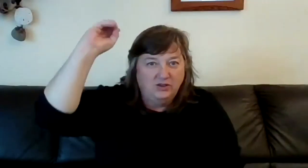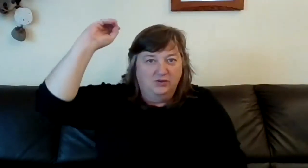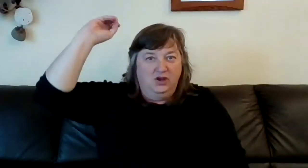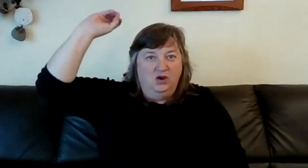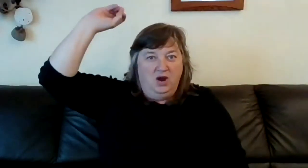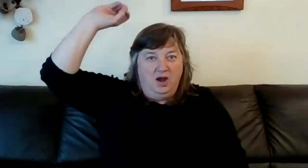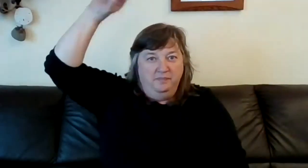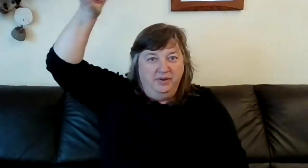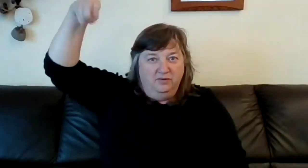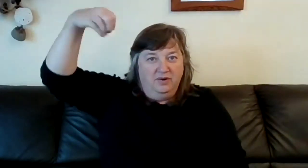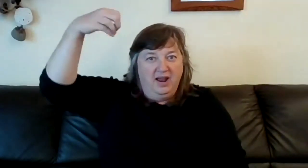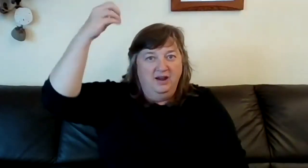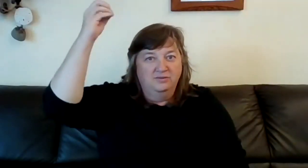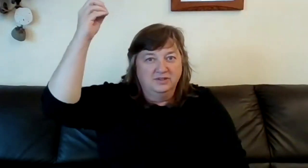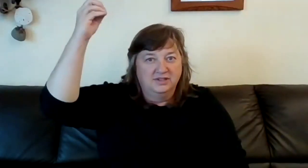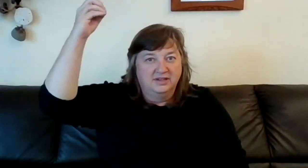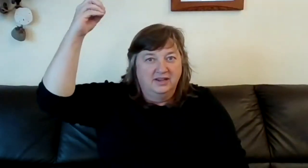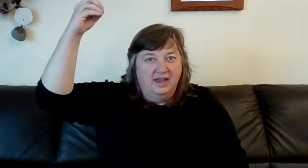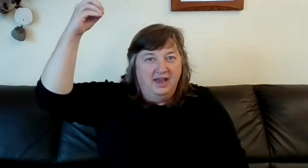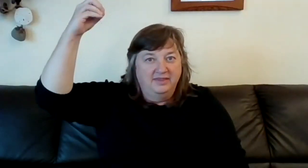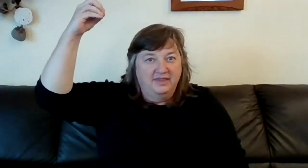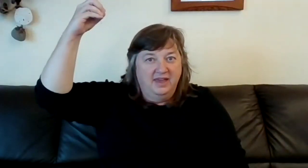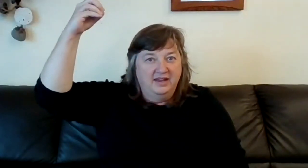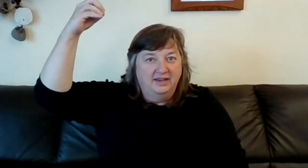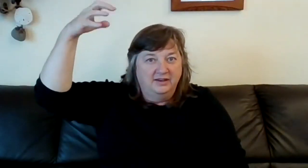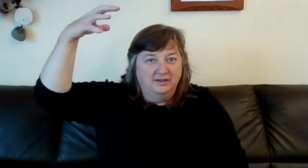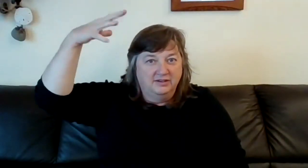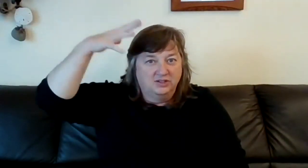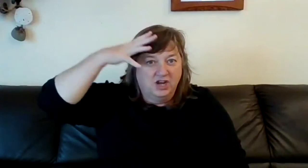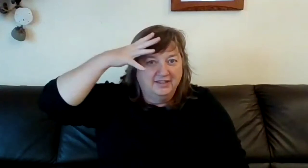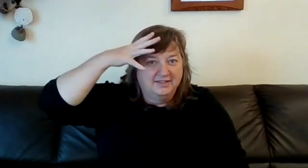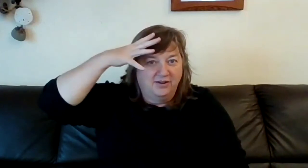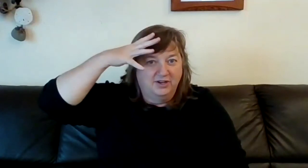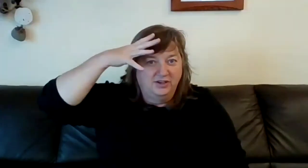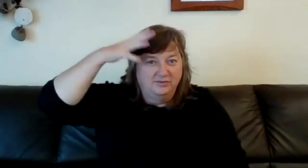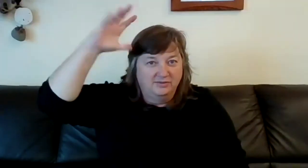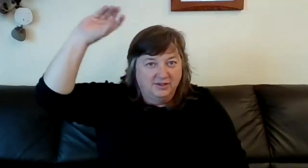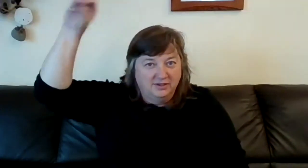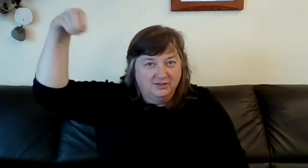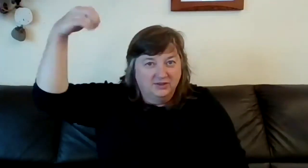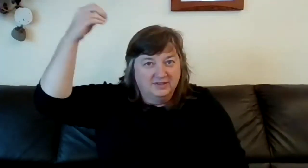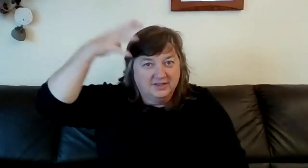you go up and around, and then it shines down on you. So the